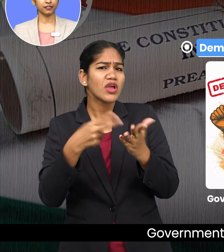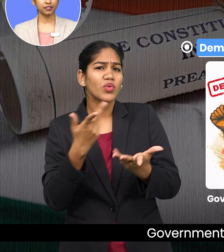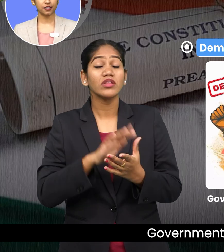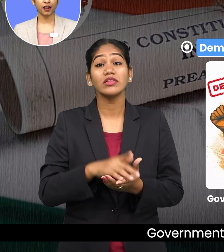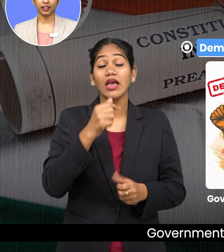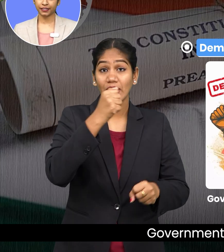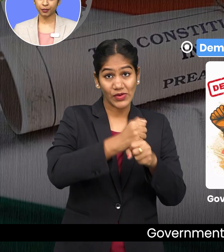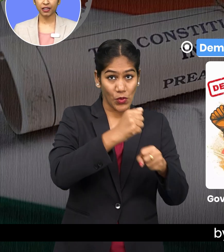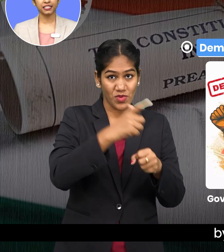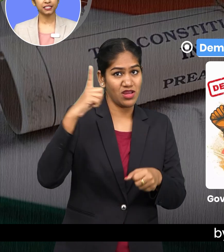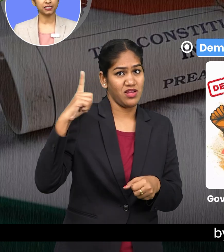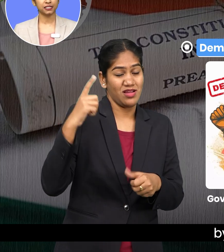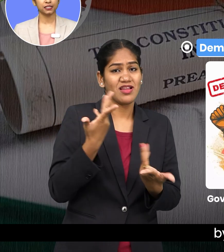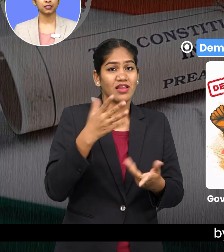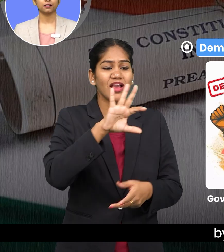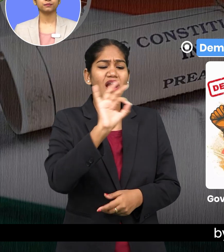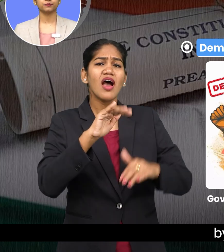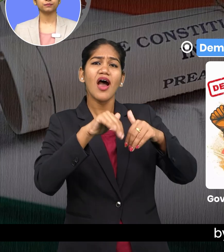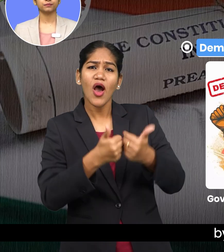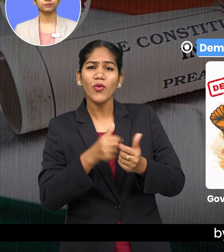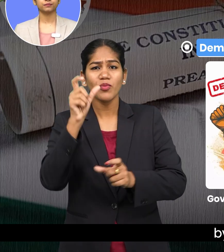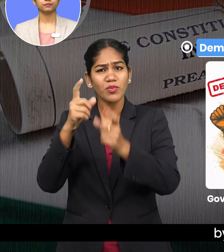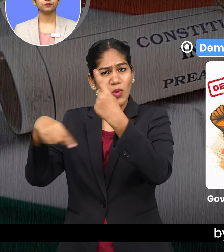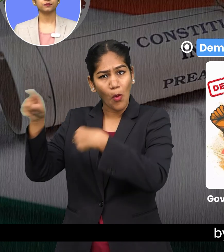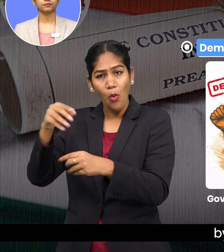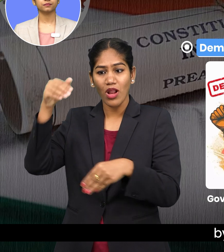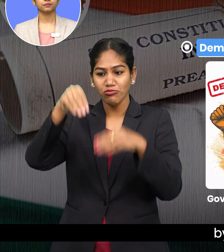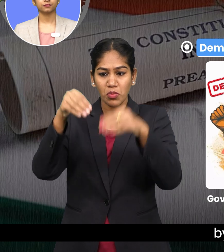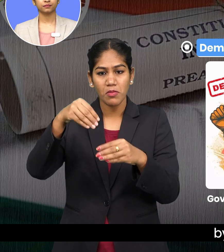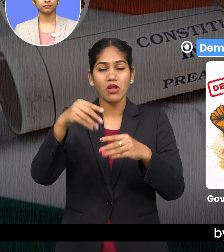Government leaders are elected by citizens.